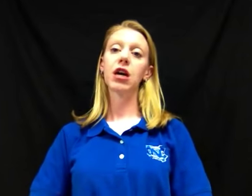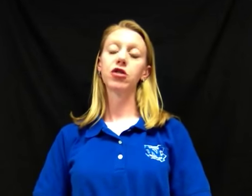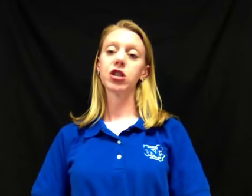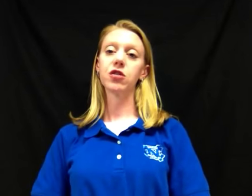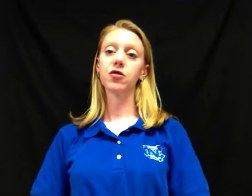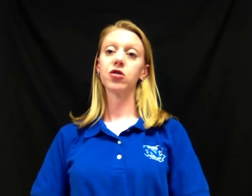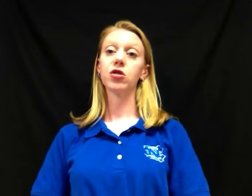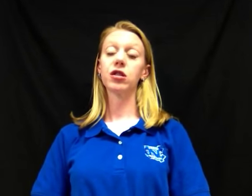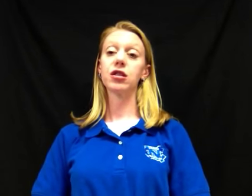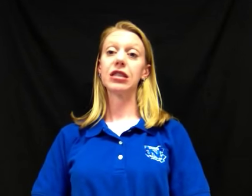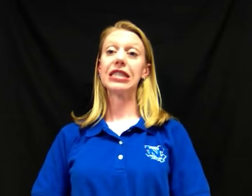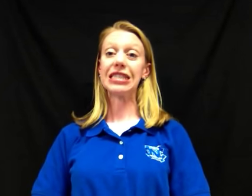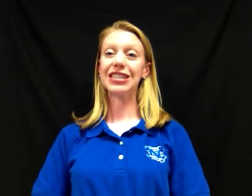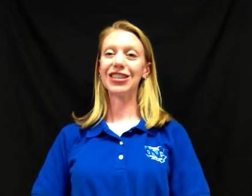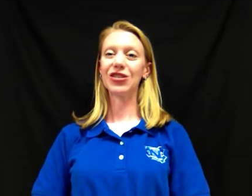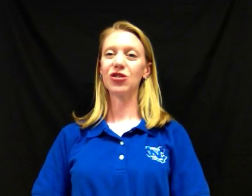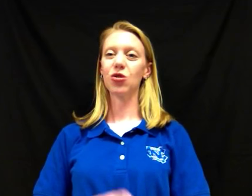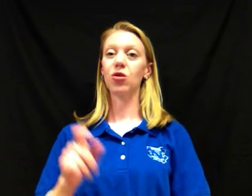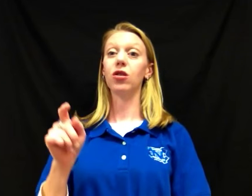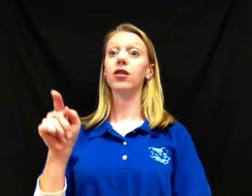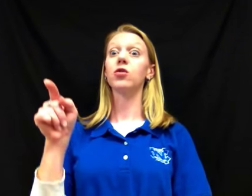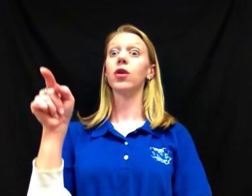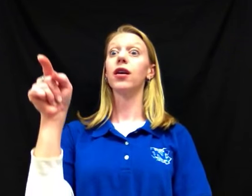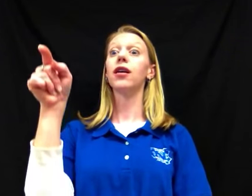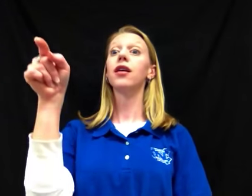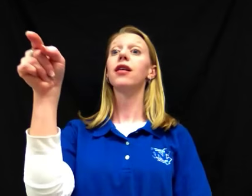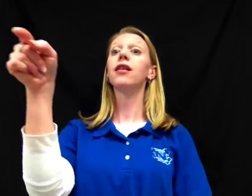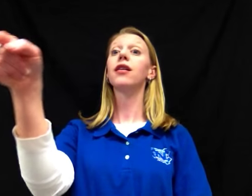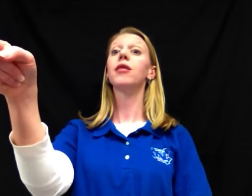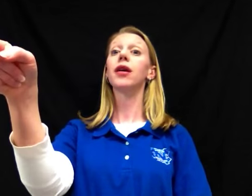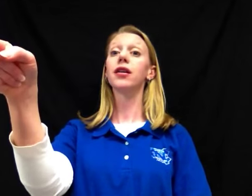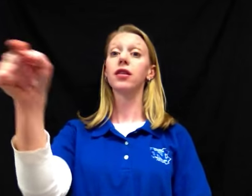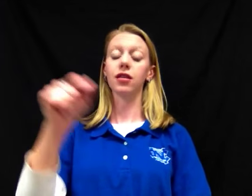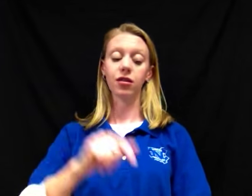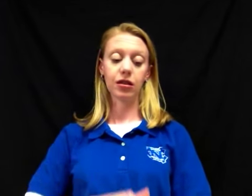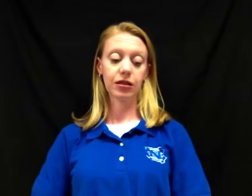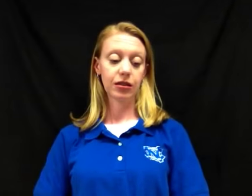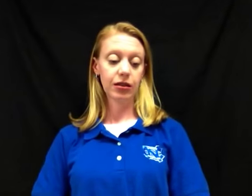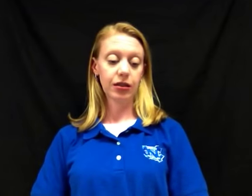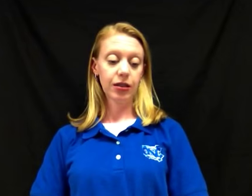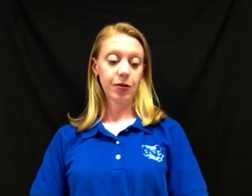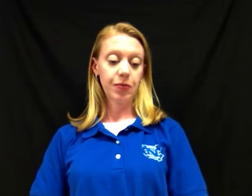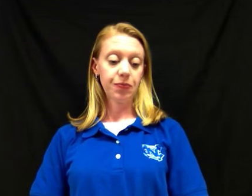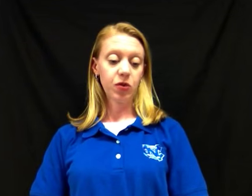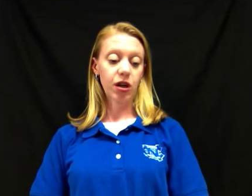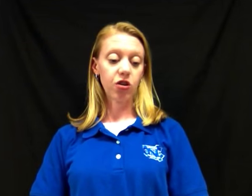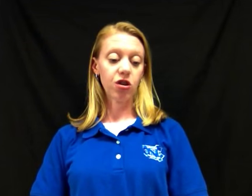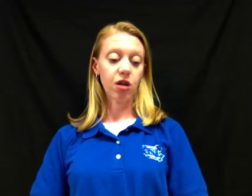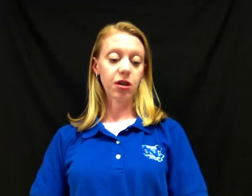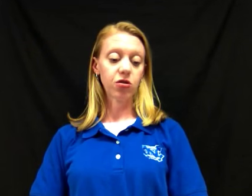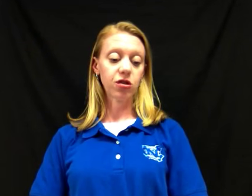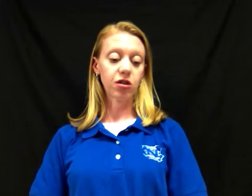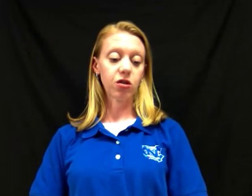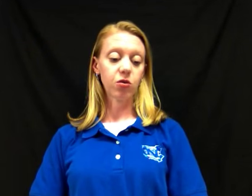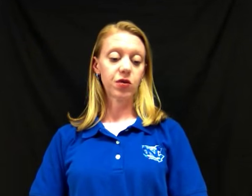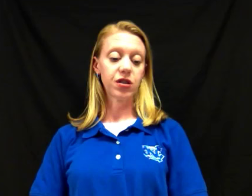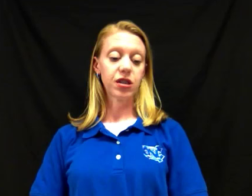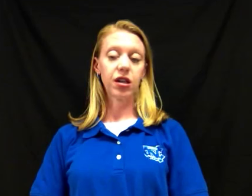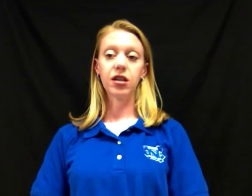average distance, or it's way back there. Another non-manual signal that we've studied